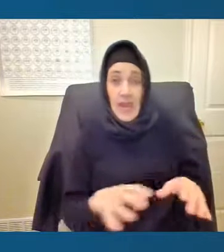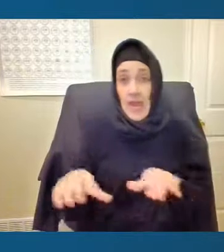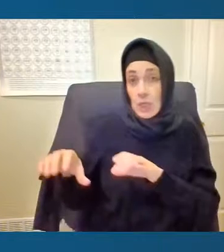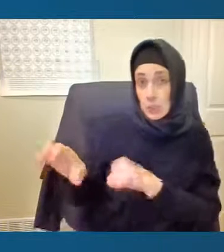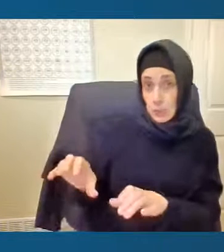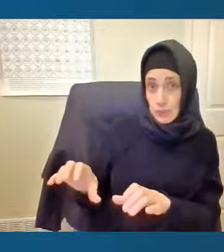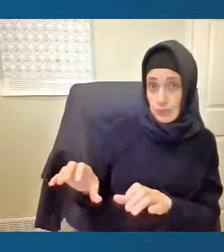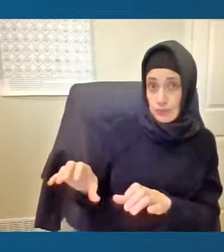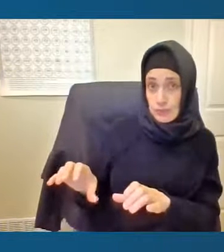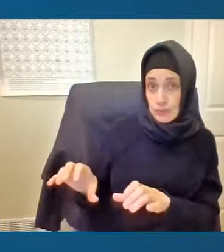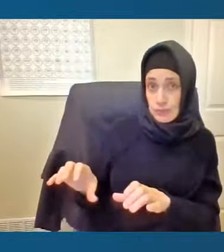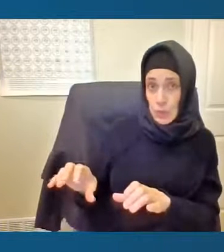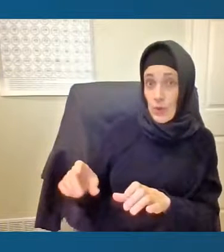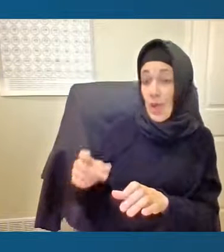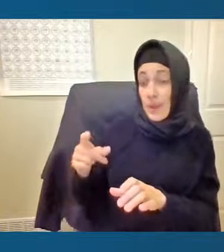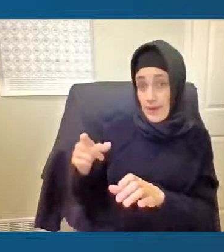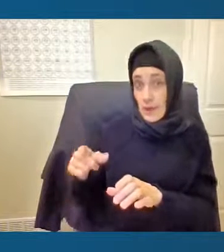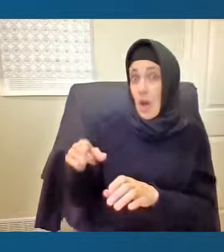just dhikr of Allah.